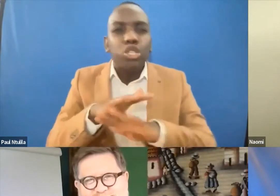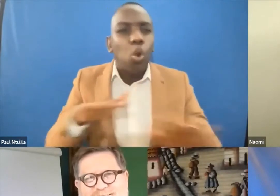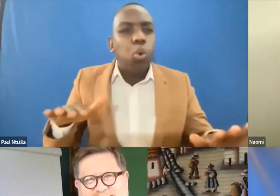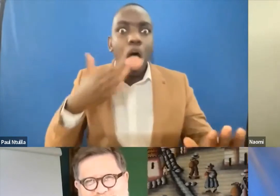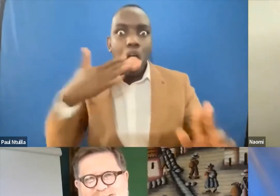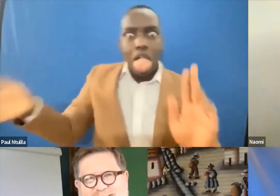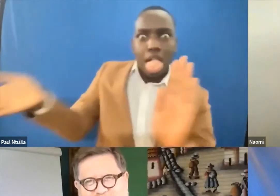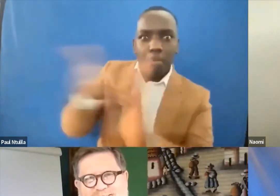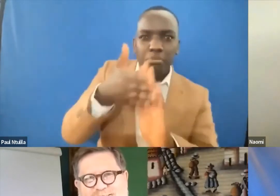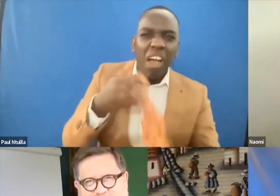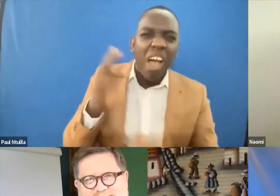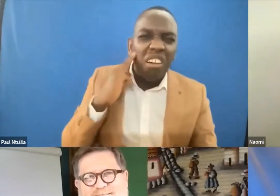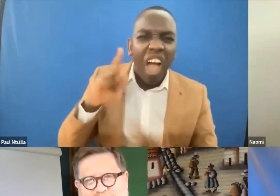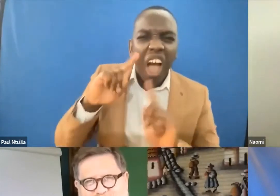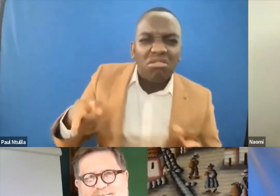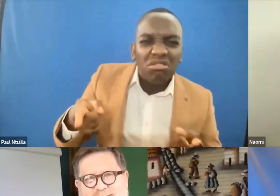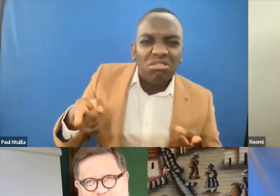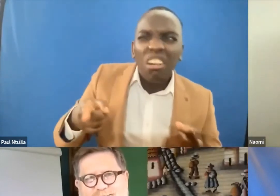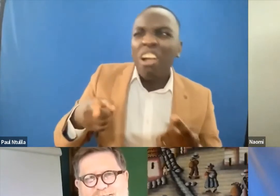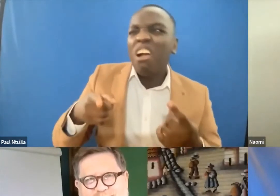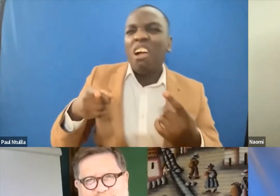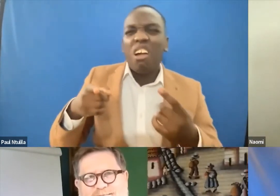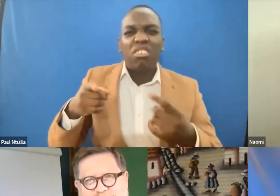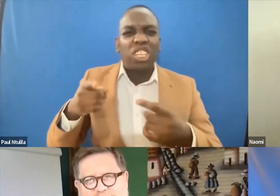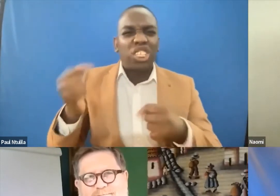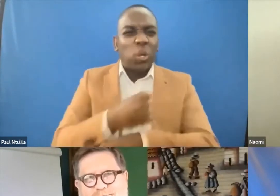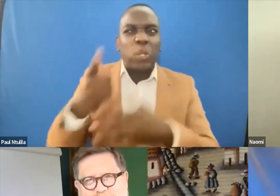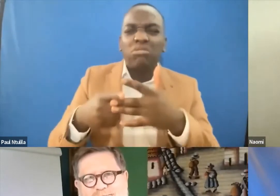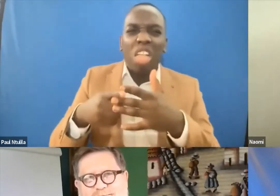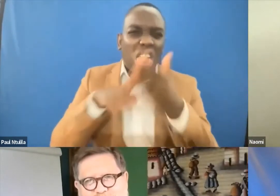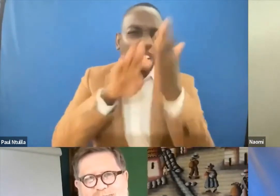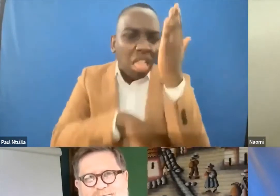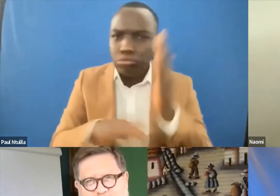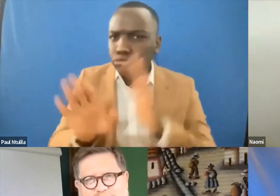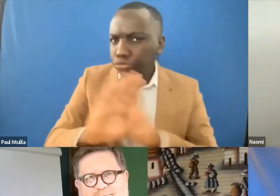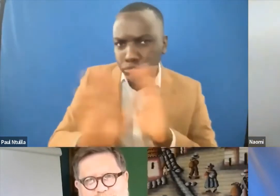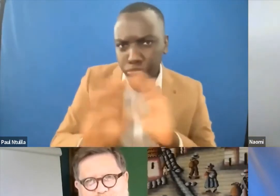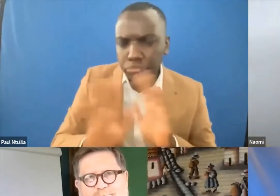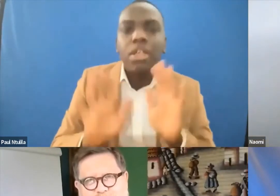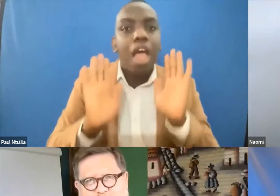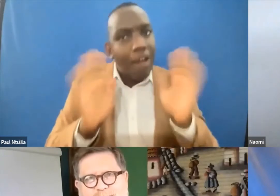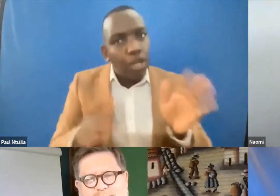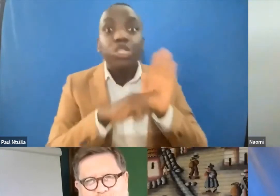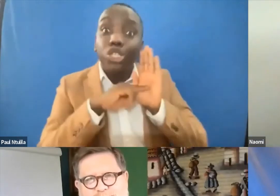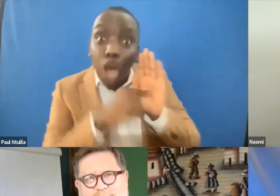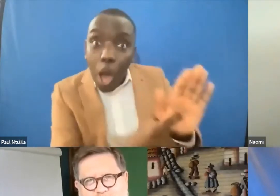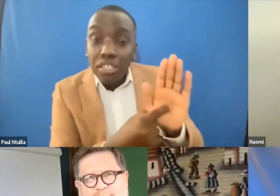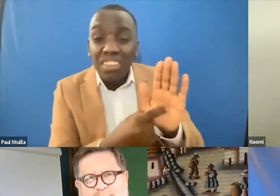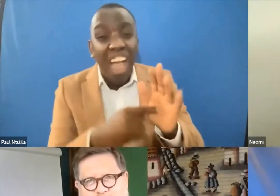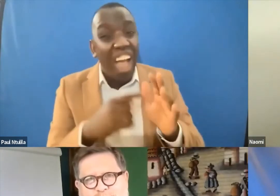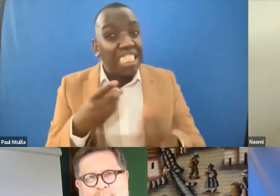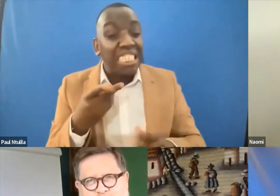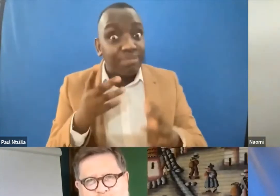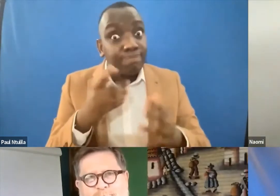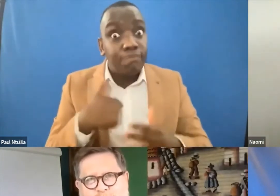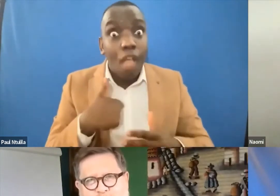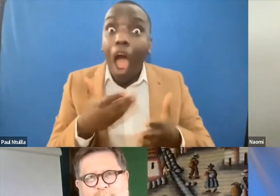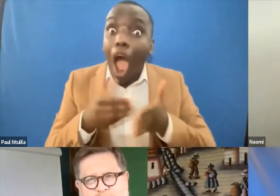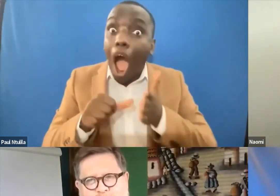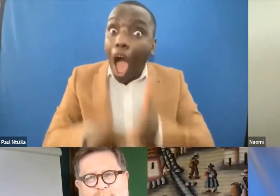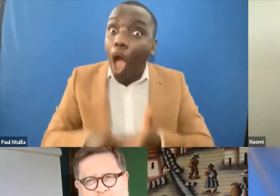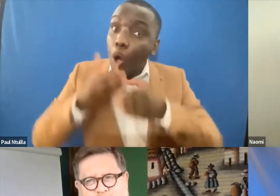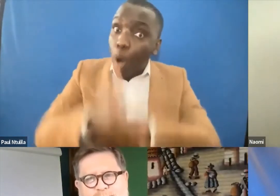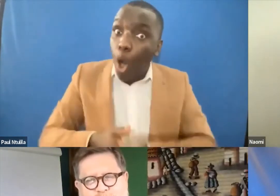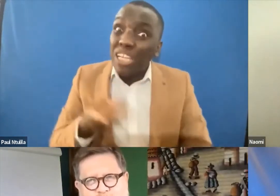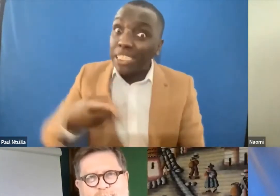It's engendering that trust within hearing people that you are able to do the job and that you're able to do it at the same level